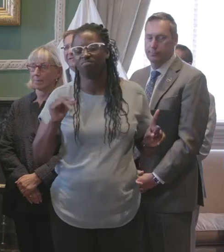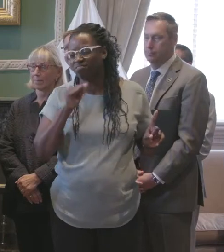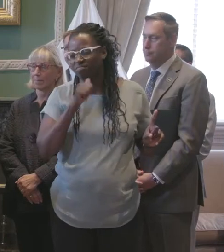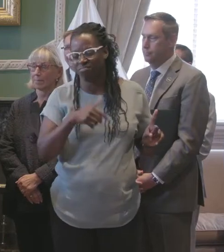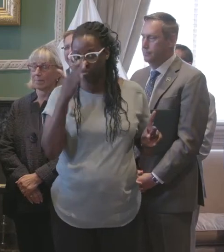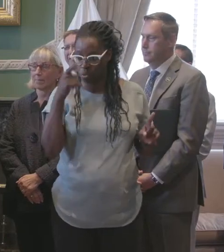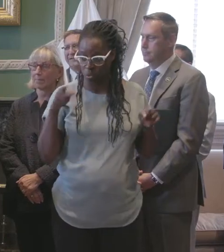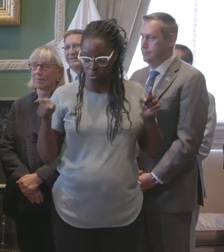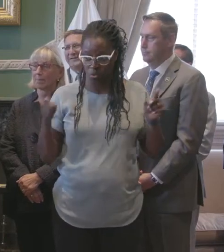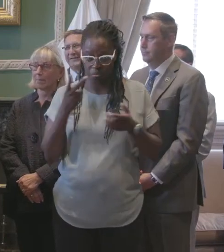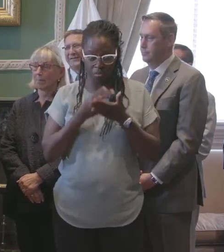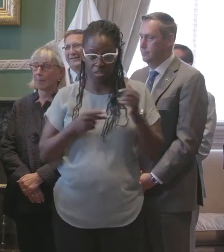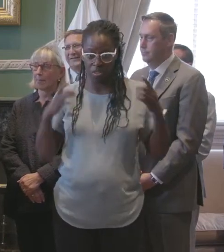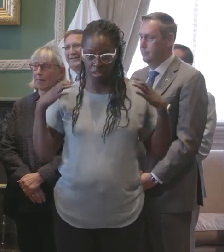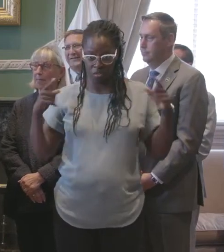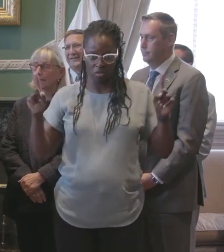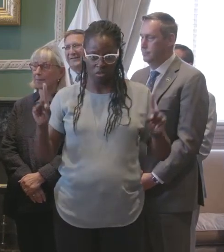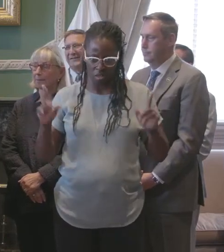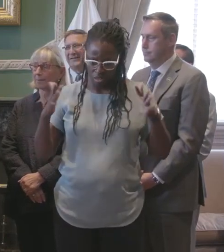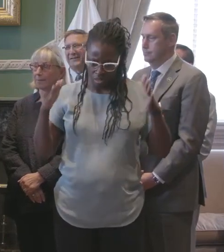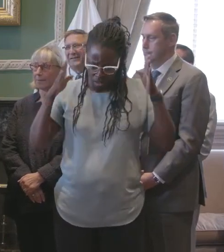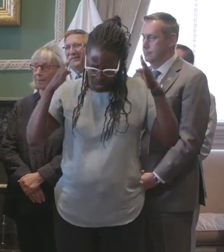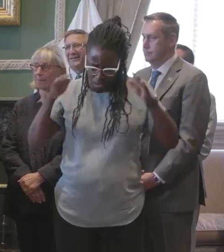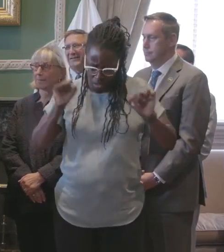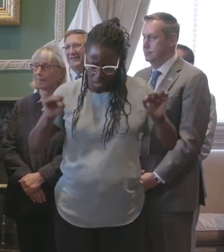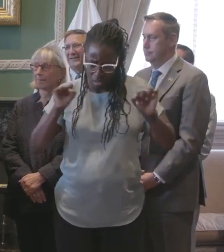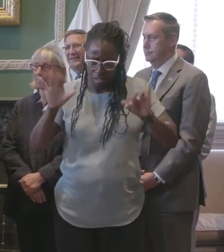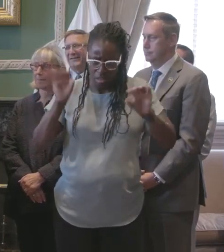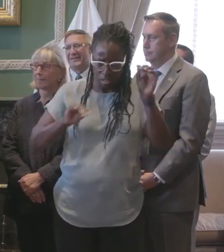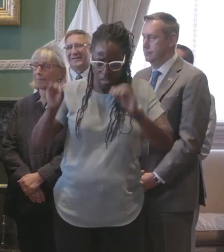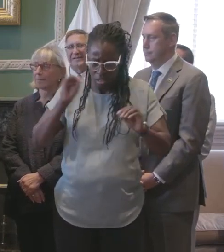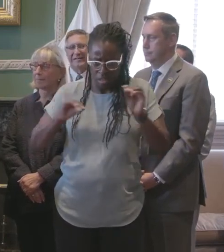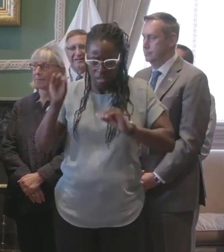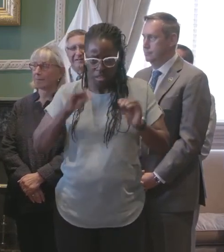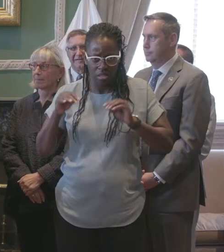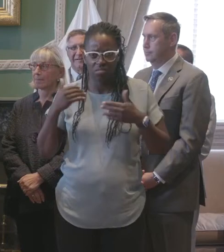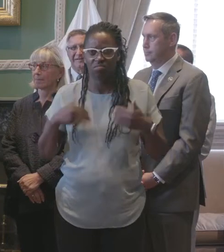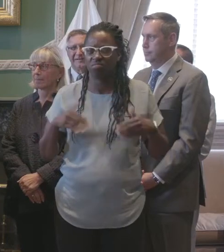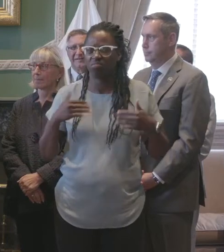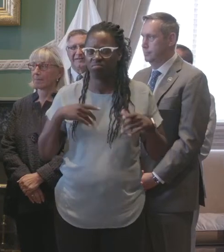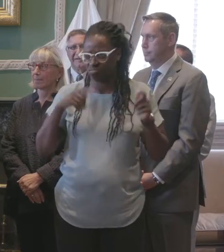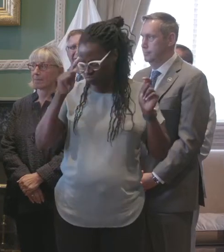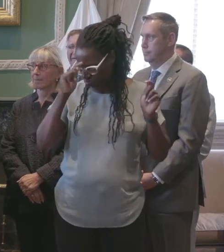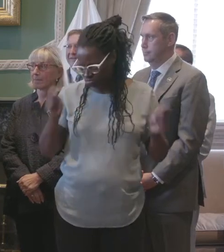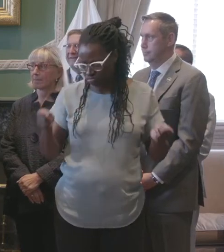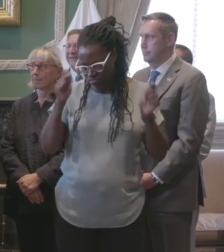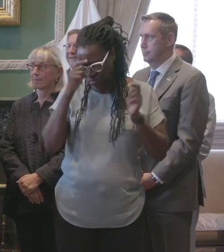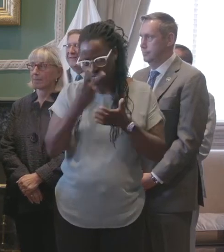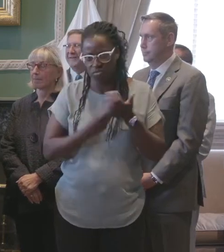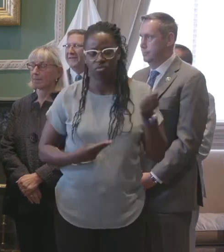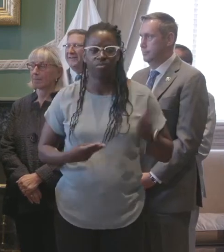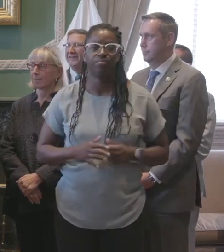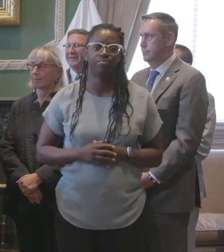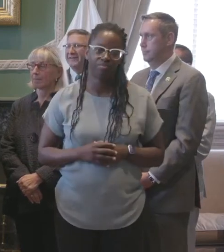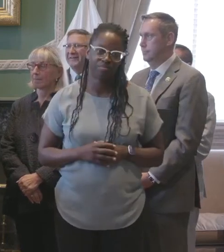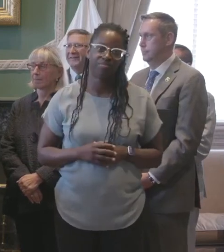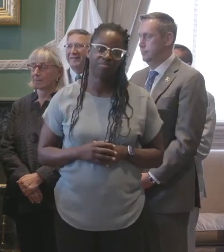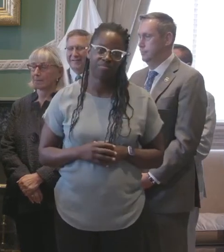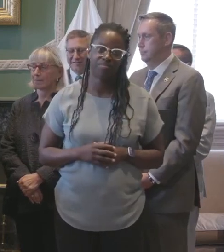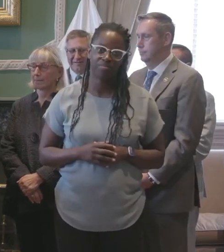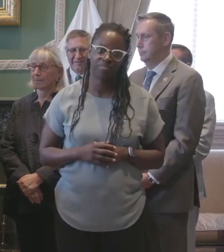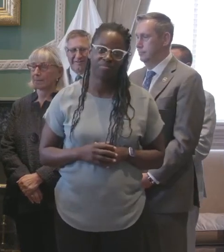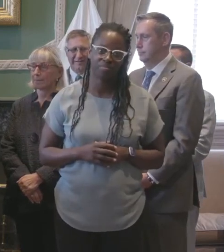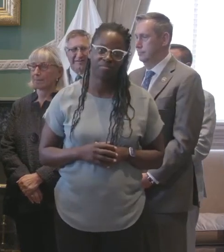done or Chairman Rodrigues has done. But I know Aaron has met with 160 members